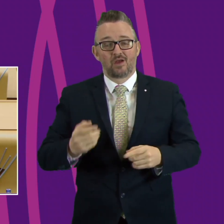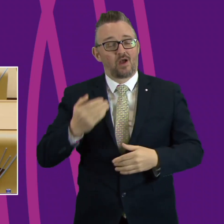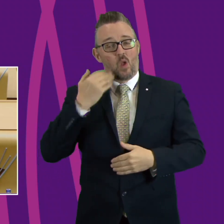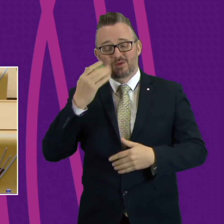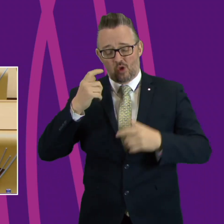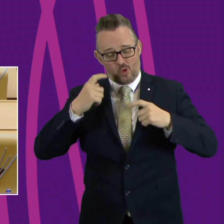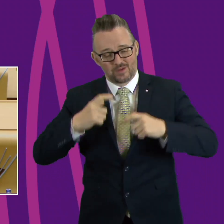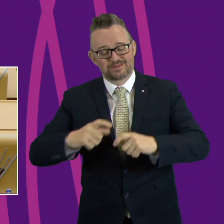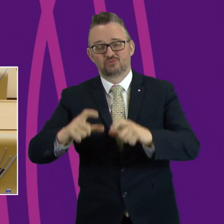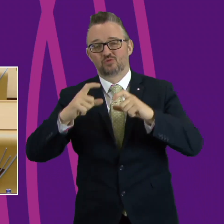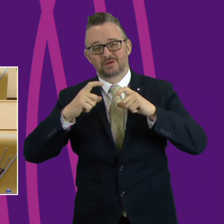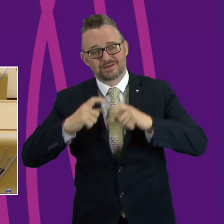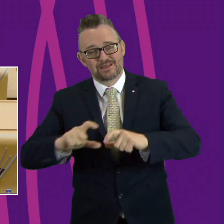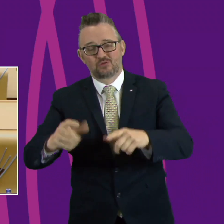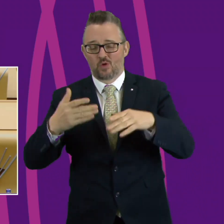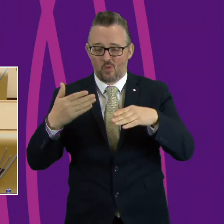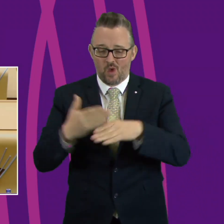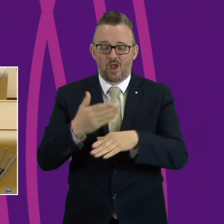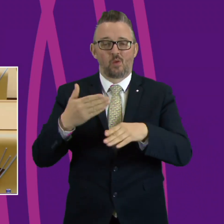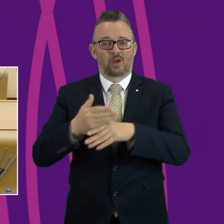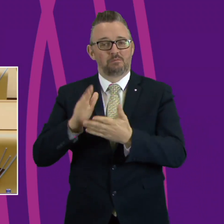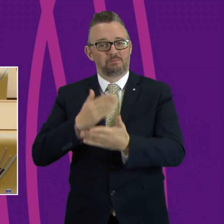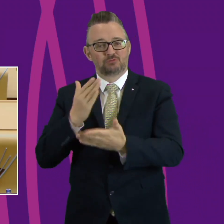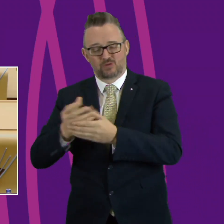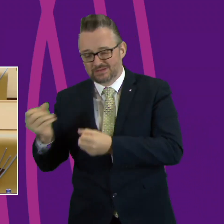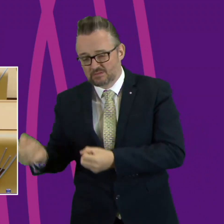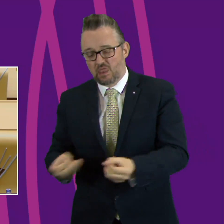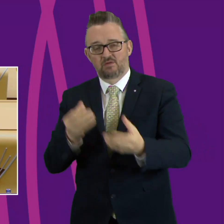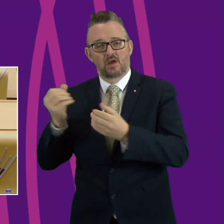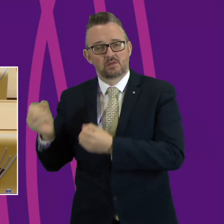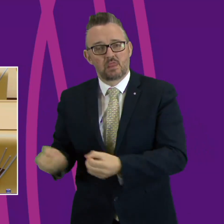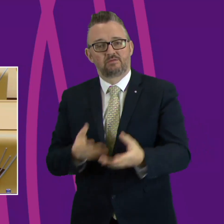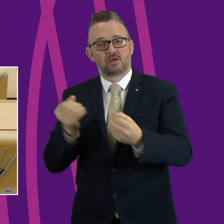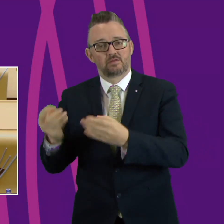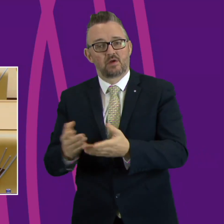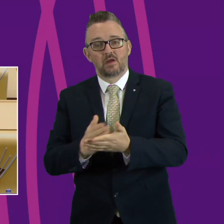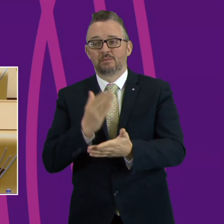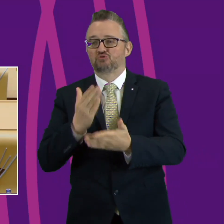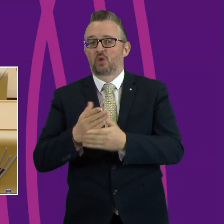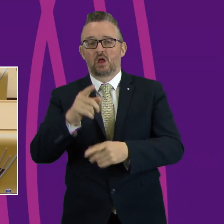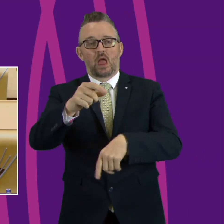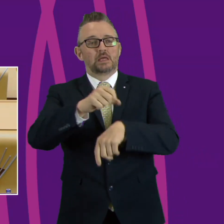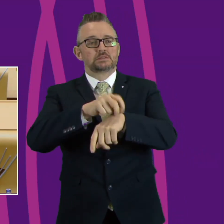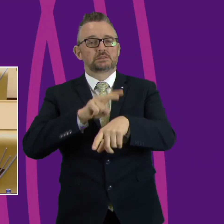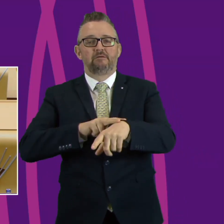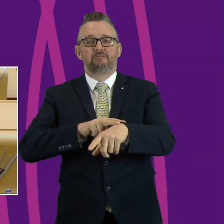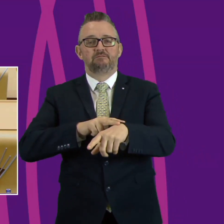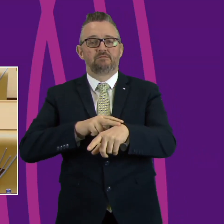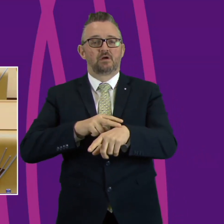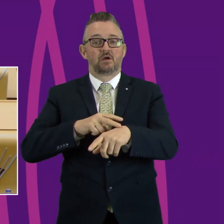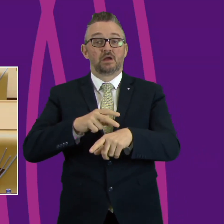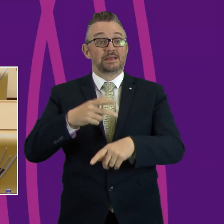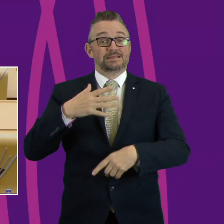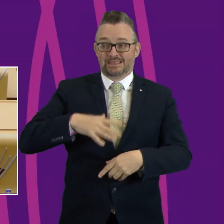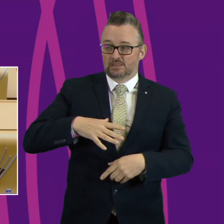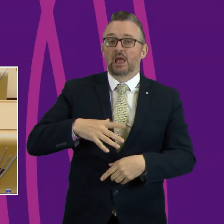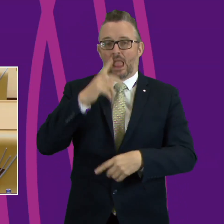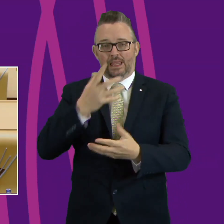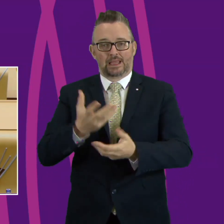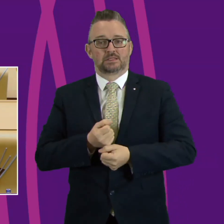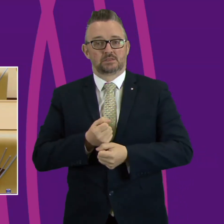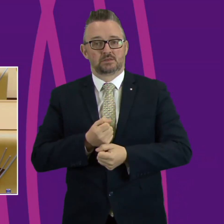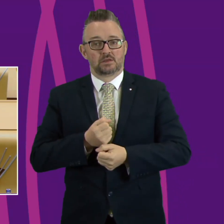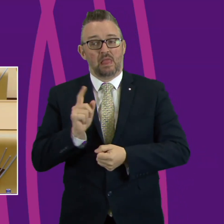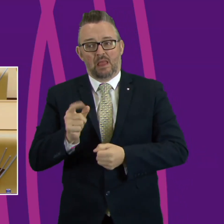a constant exercise to ensure that people receive the PPE that they need when they need it, and that they